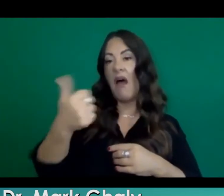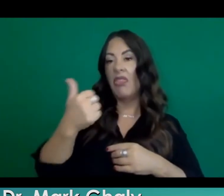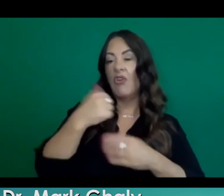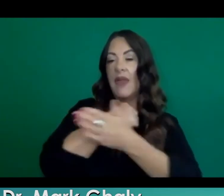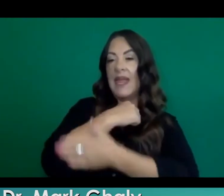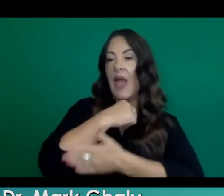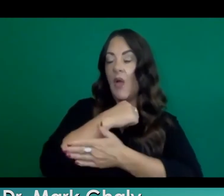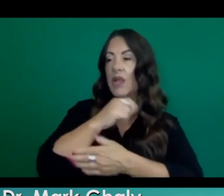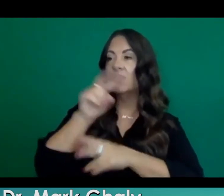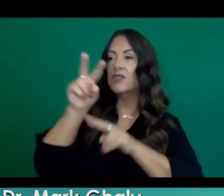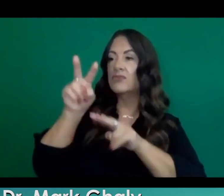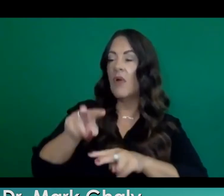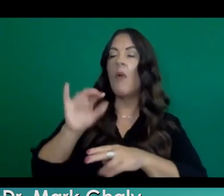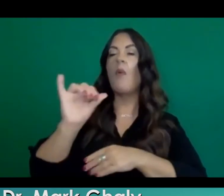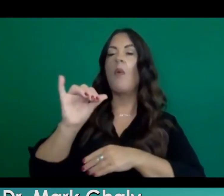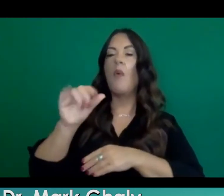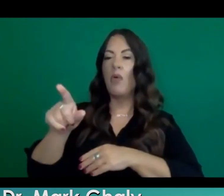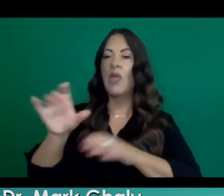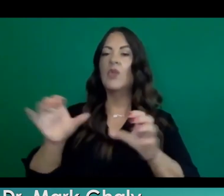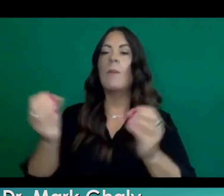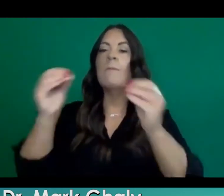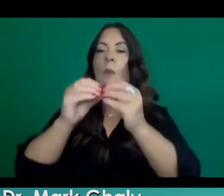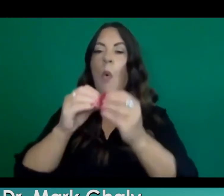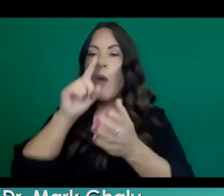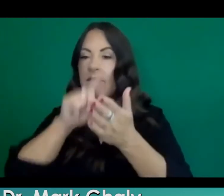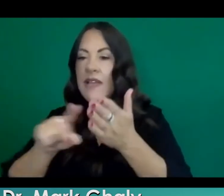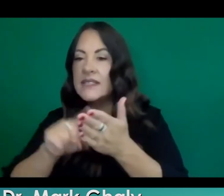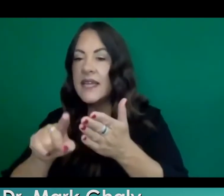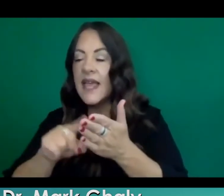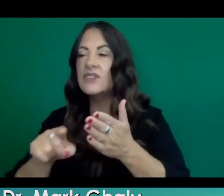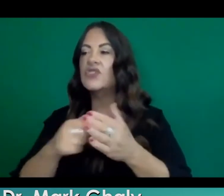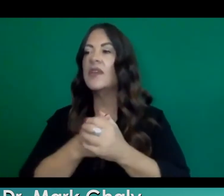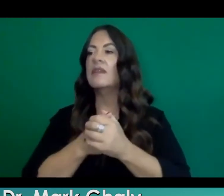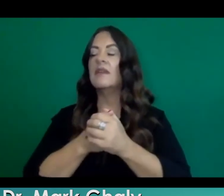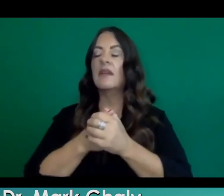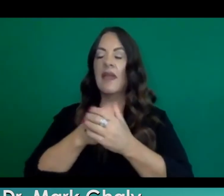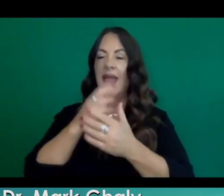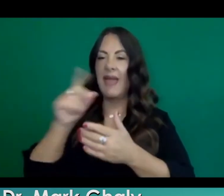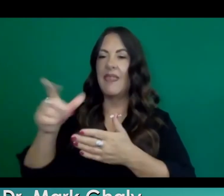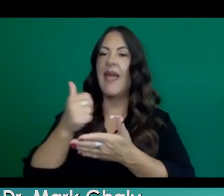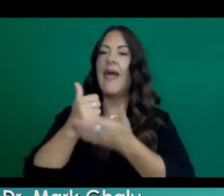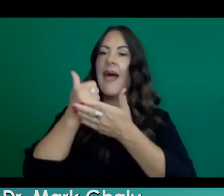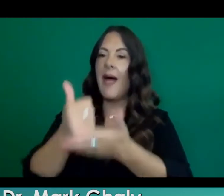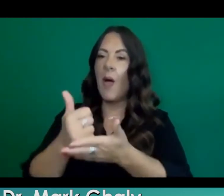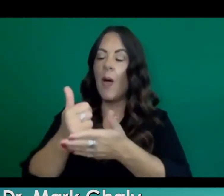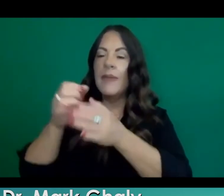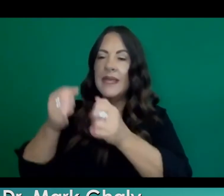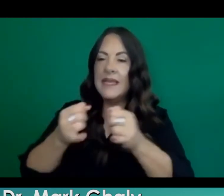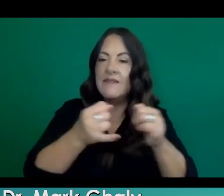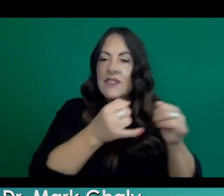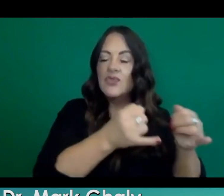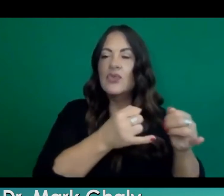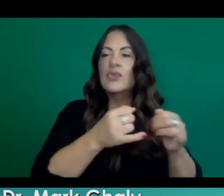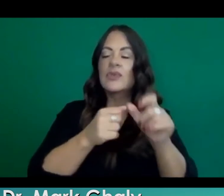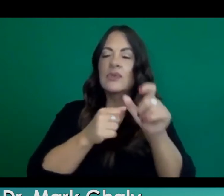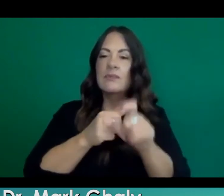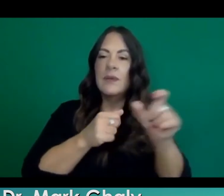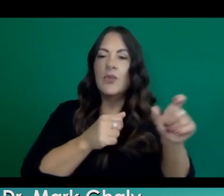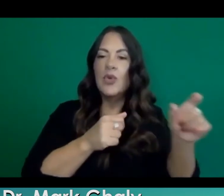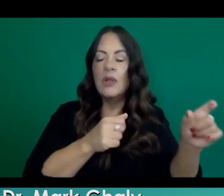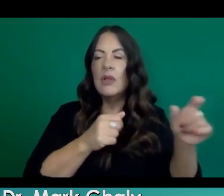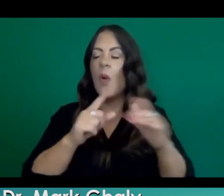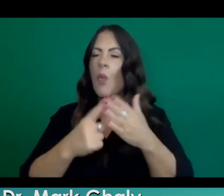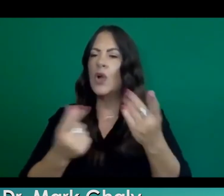do more disease investigation and really help support individuals to ultimately do what is